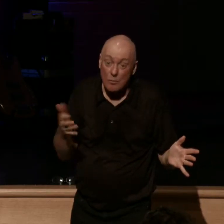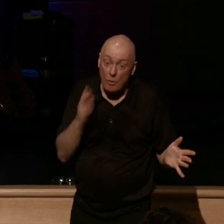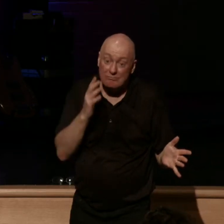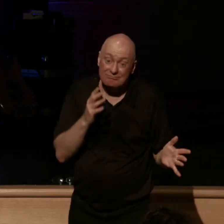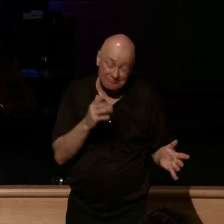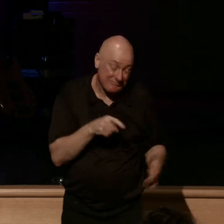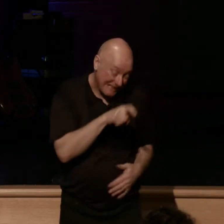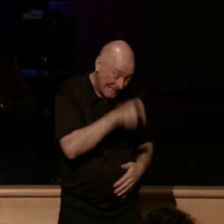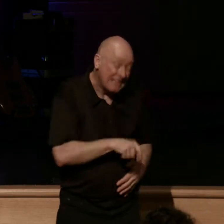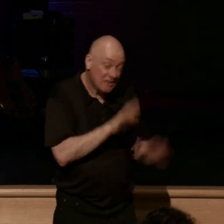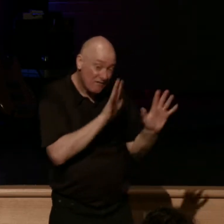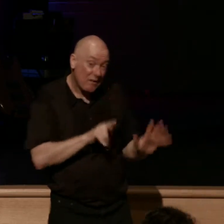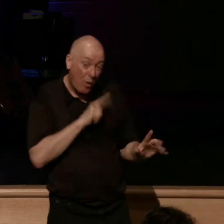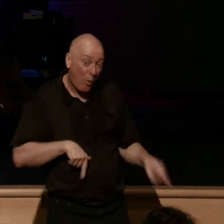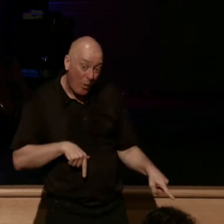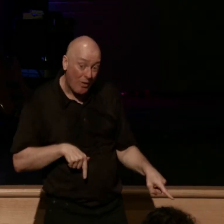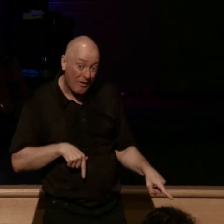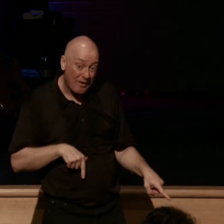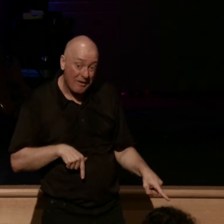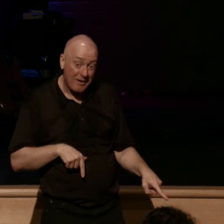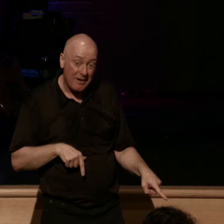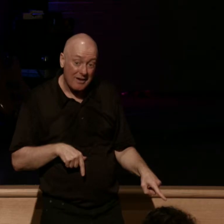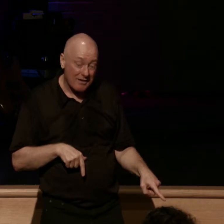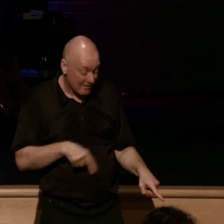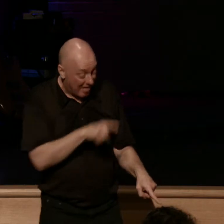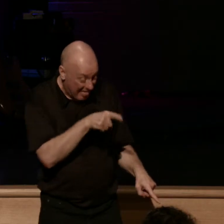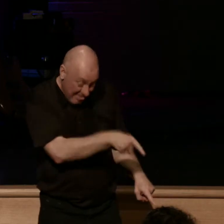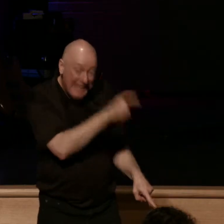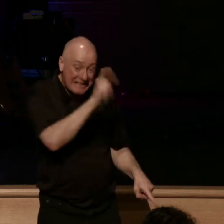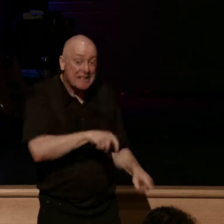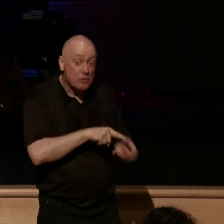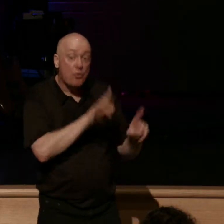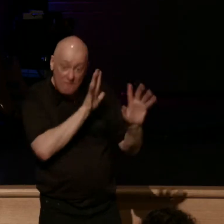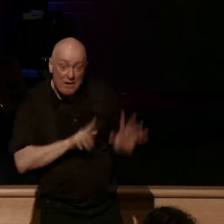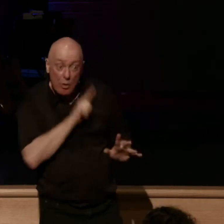Lord. It gives us tremendous reason to fear the Lord.